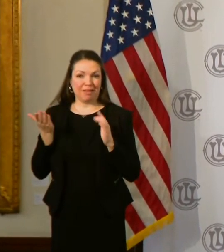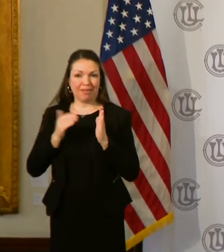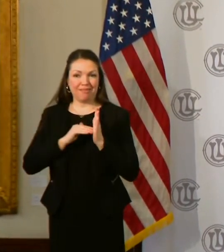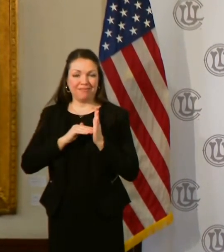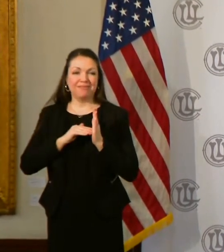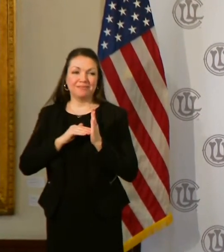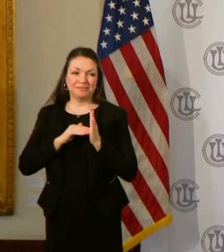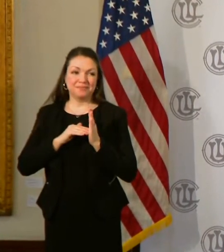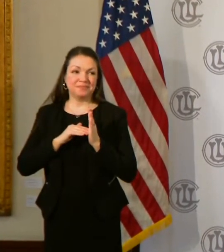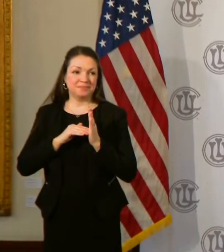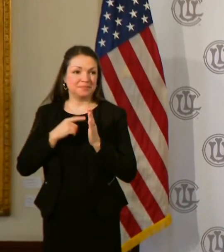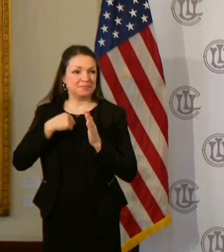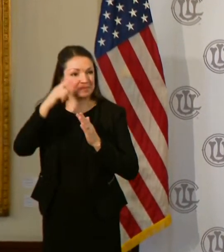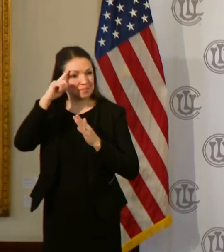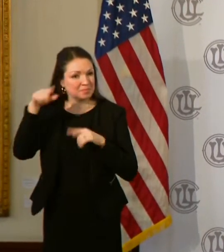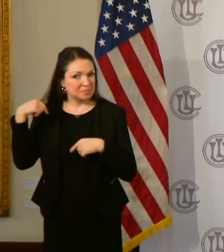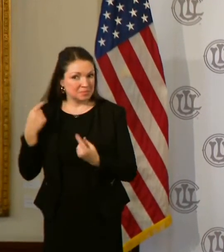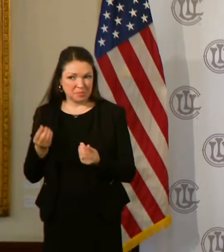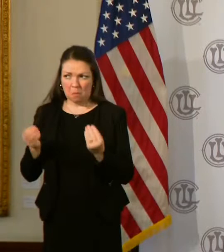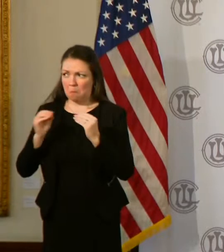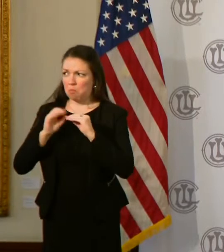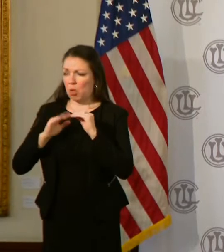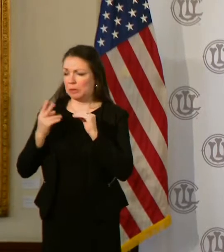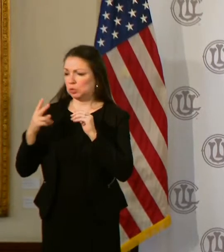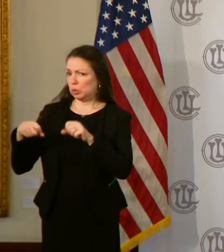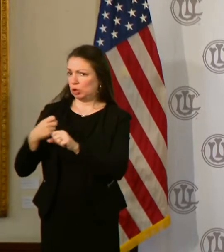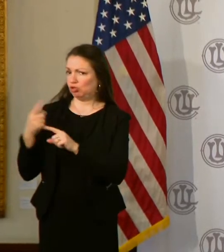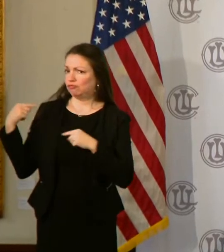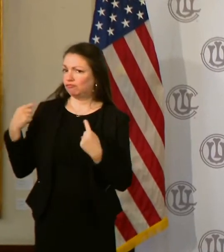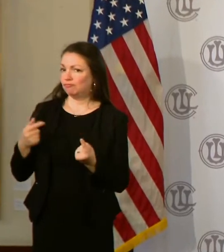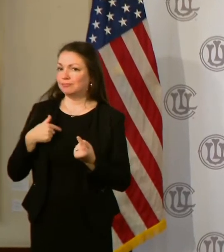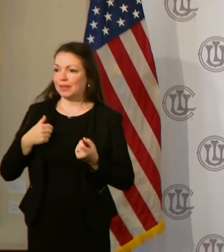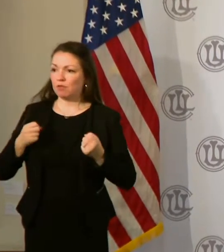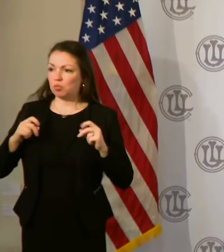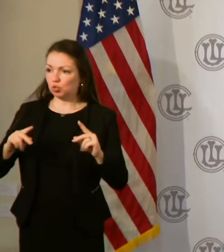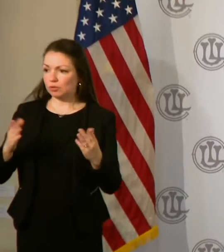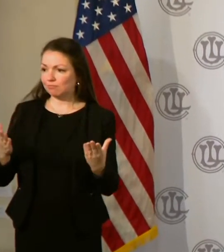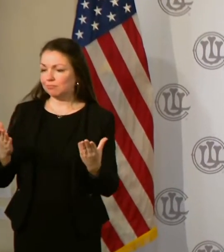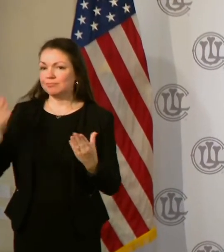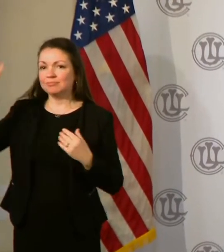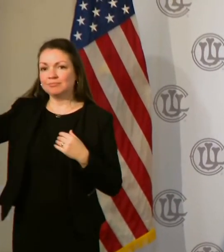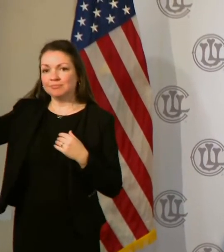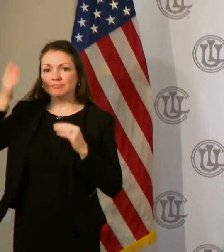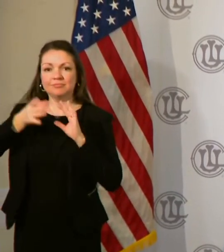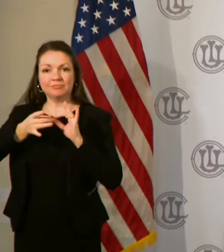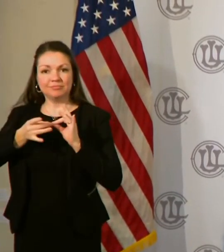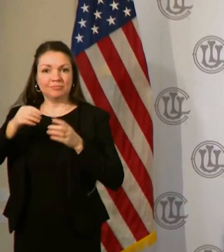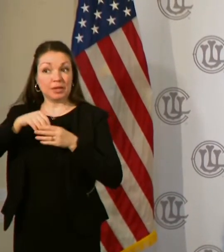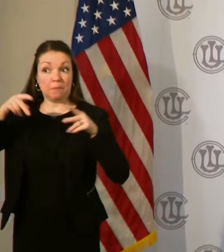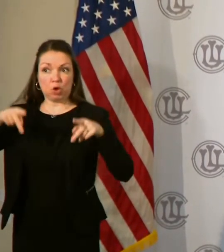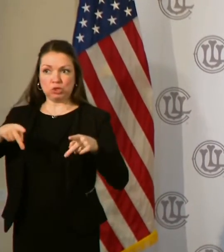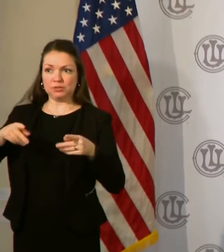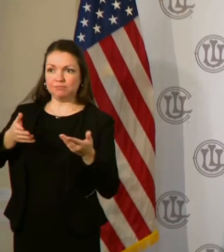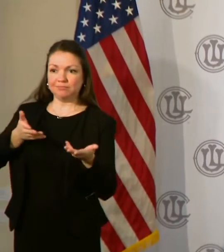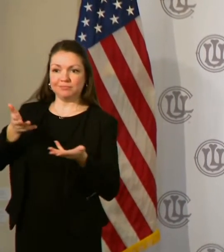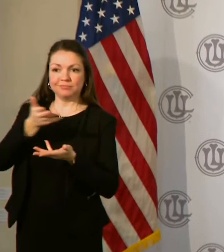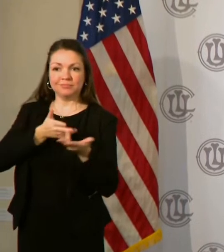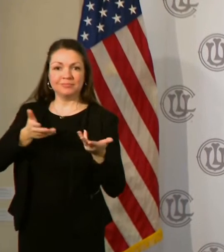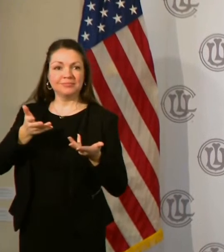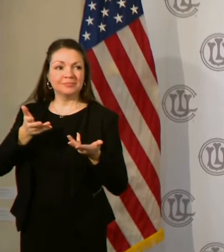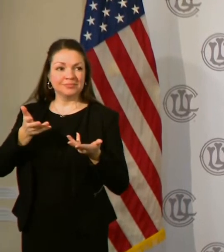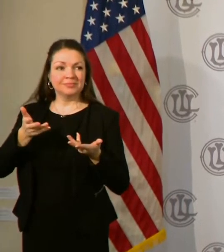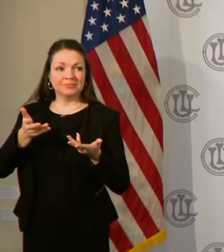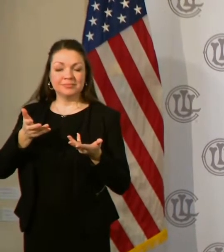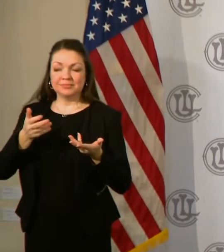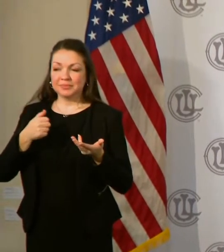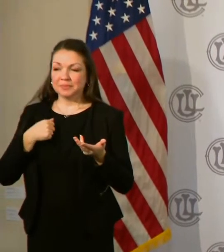I believe it's been more than 2 years since I've had the opportunity to be here in person, so much so